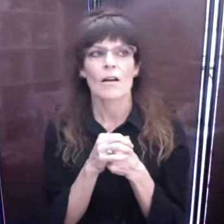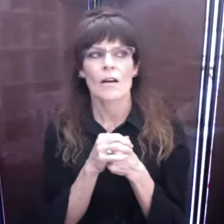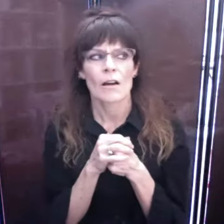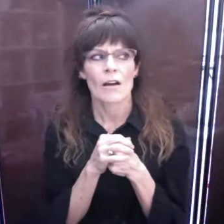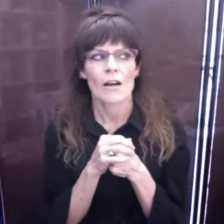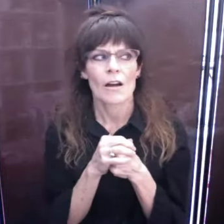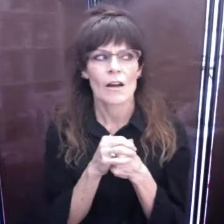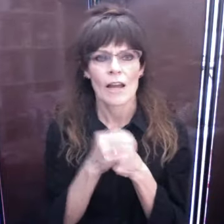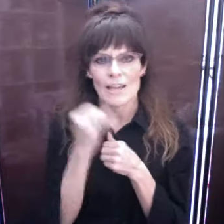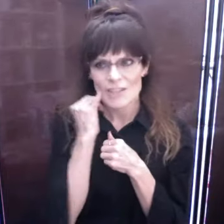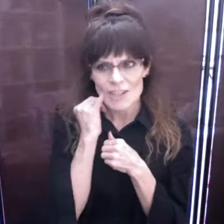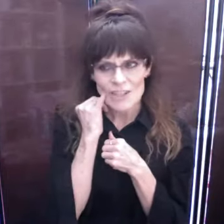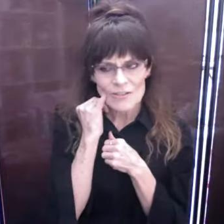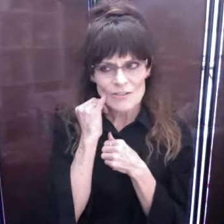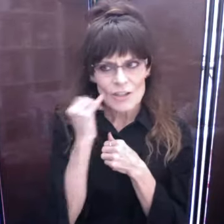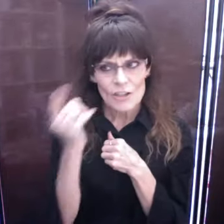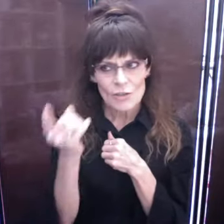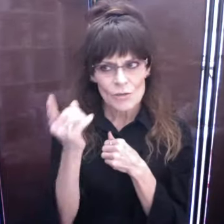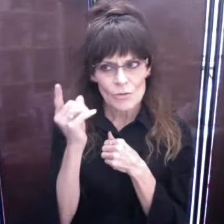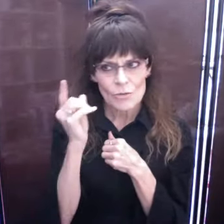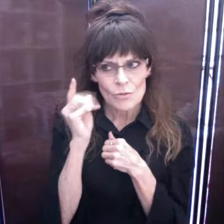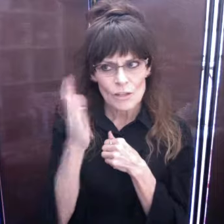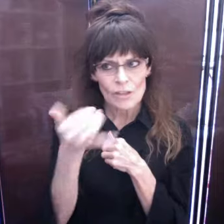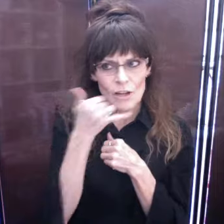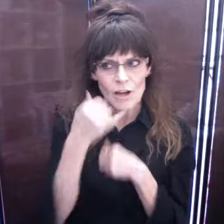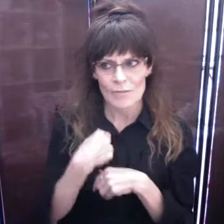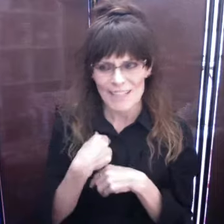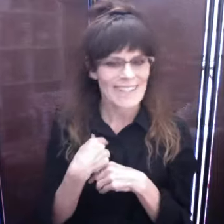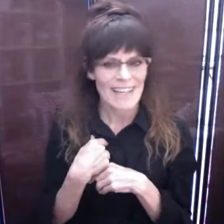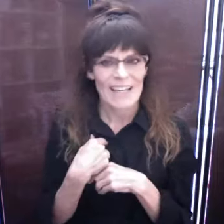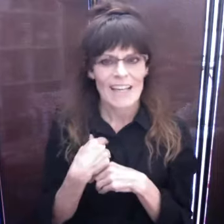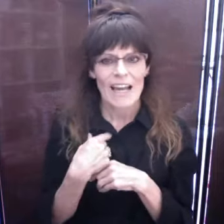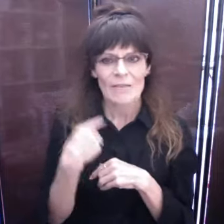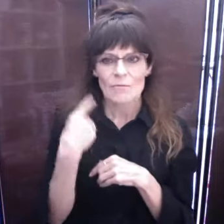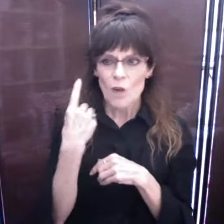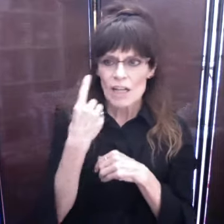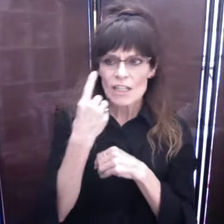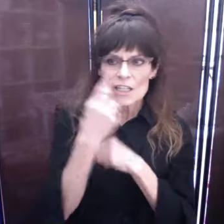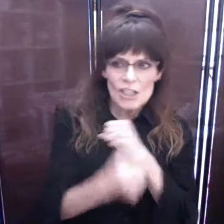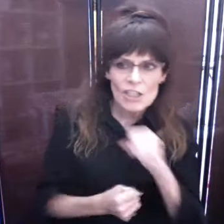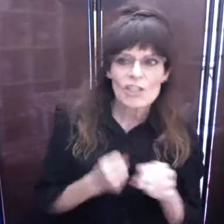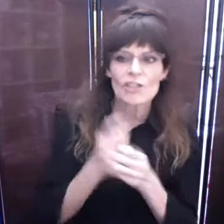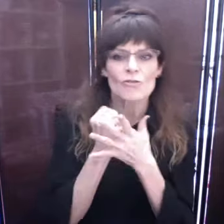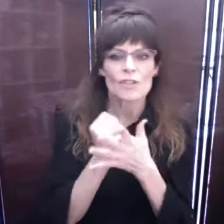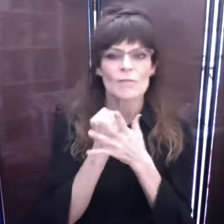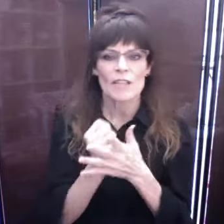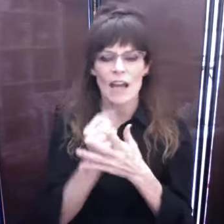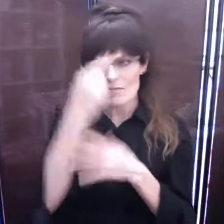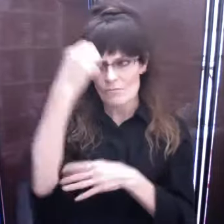As if you actually would. Because I'll tell you, I've been in a year-long treatment center. I've memorized the Gorski-Miller scale,